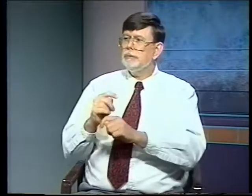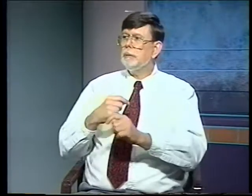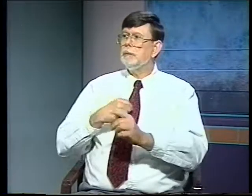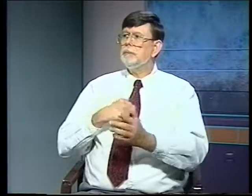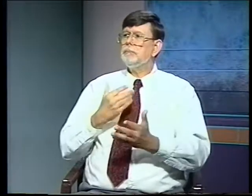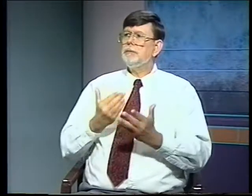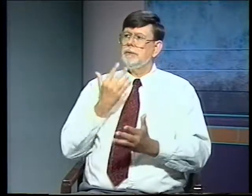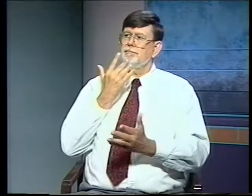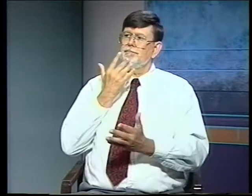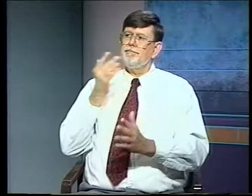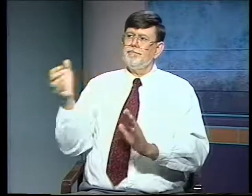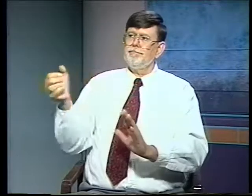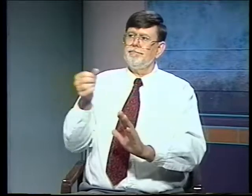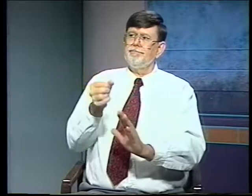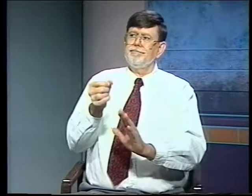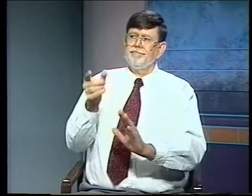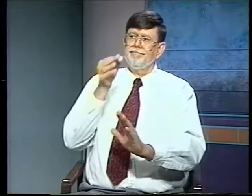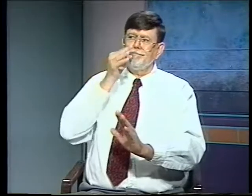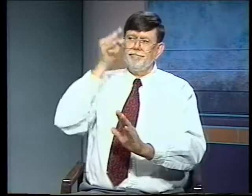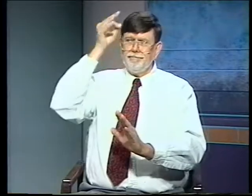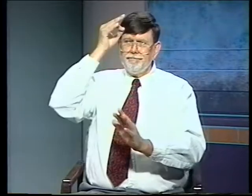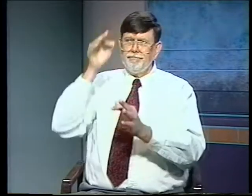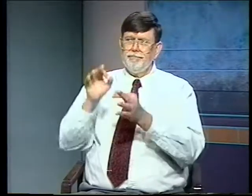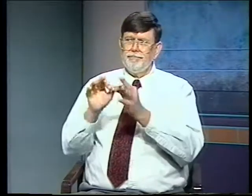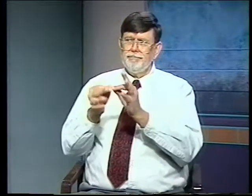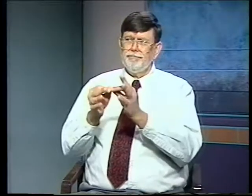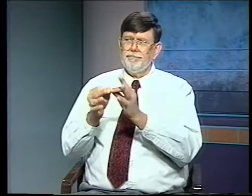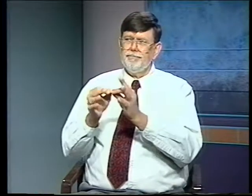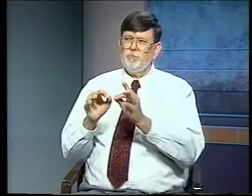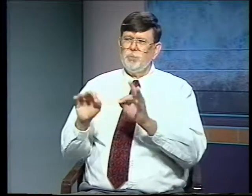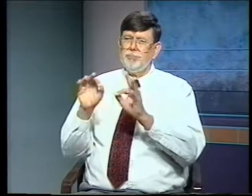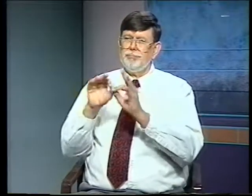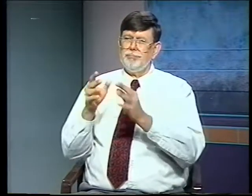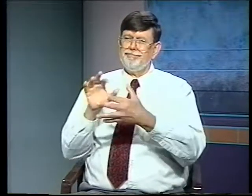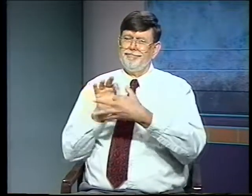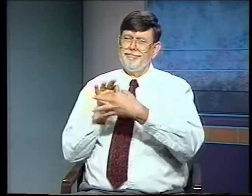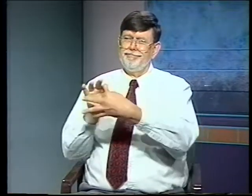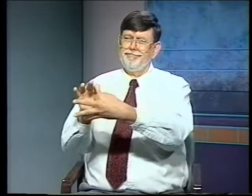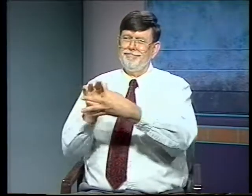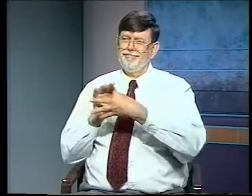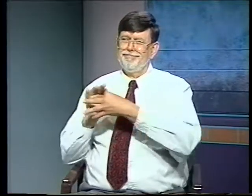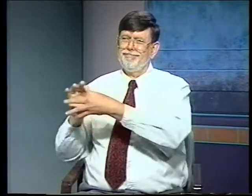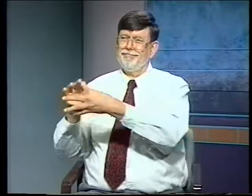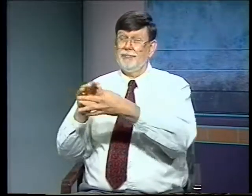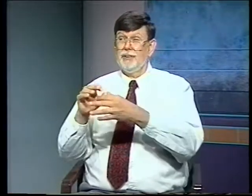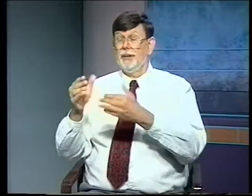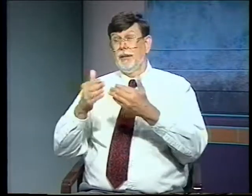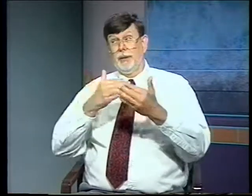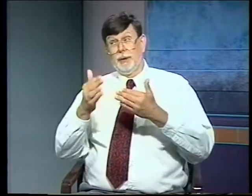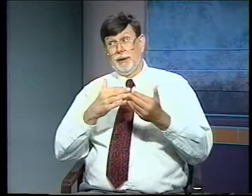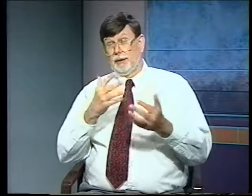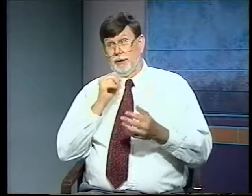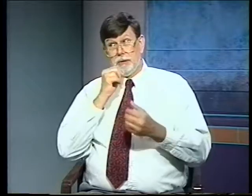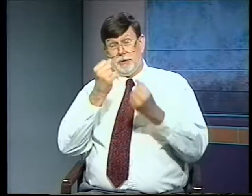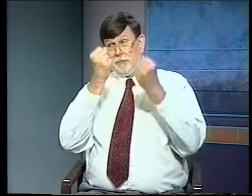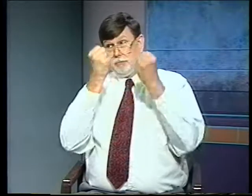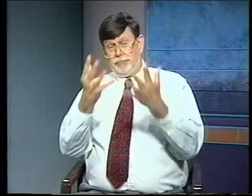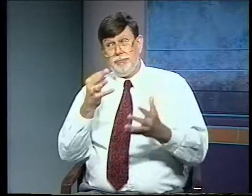parts or portions so that the traditional viewpoints don't get across. There would be times, of course, in order to get the traditional viewpoints across, I'd rather